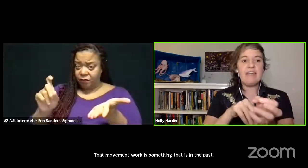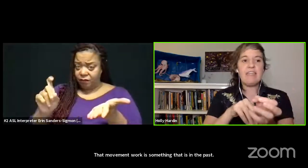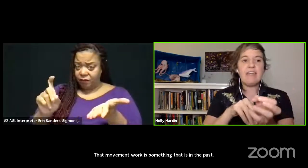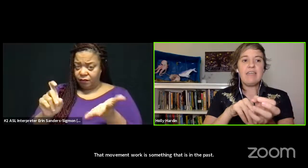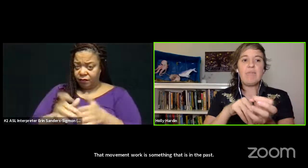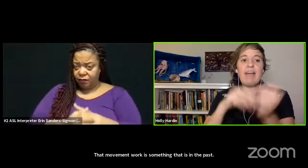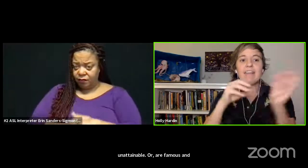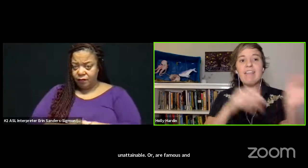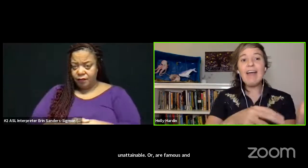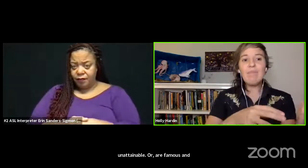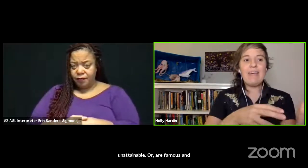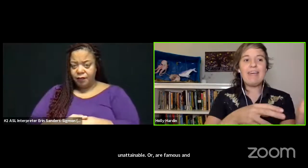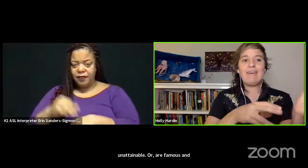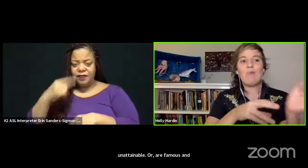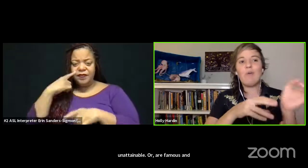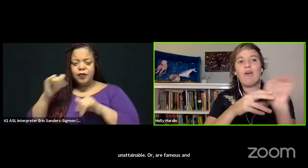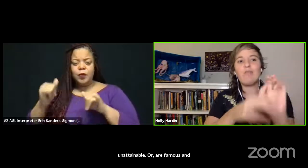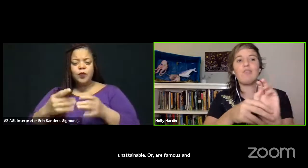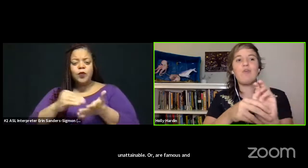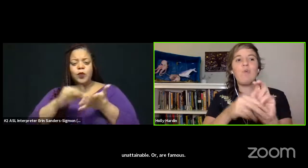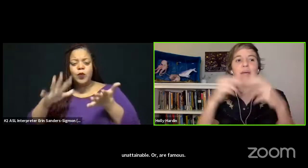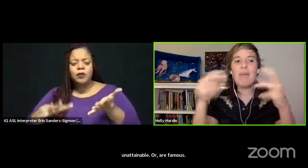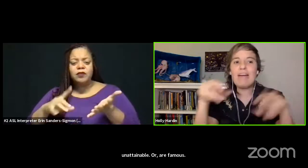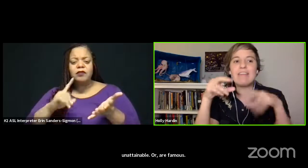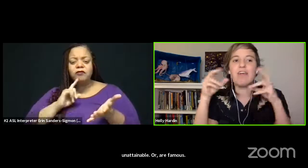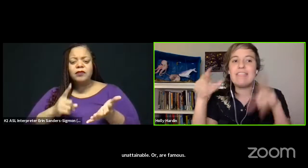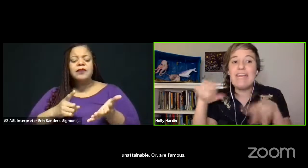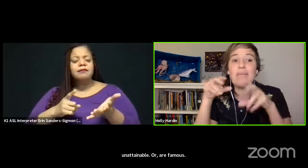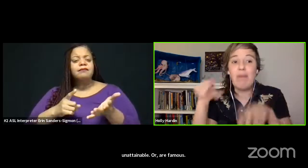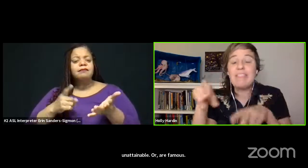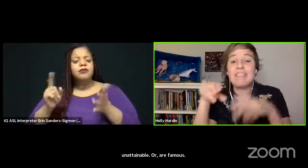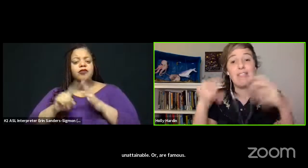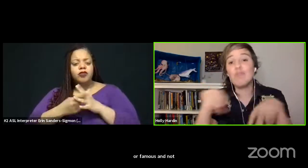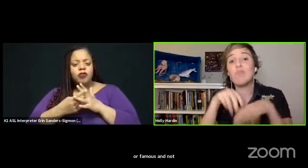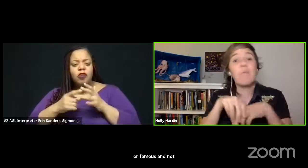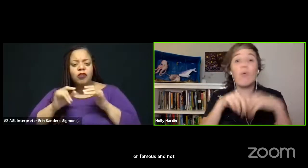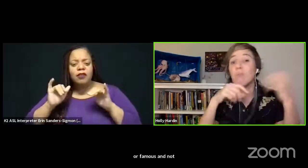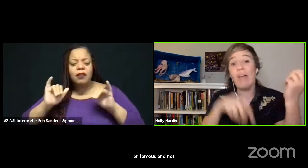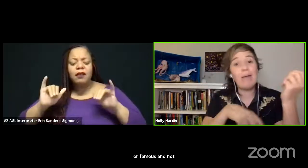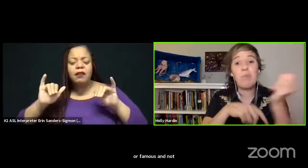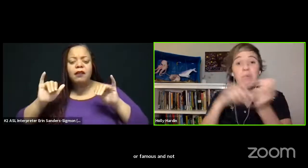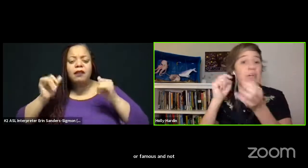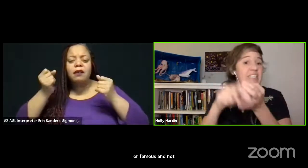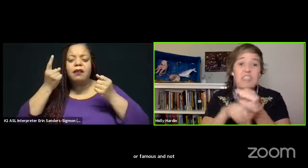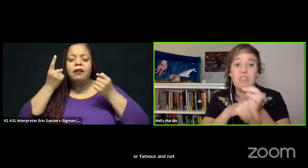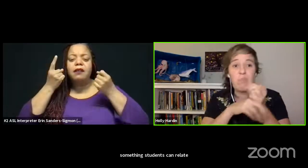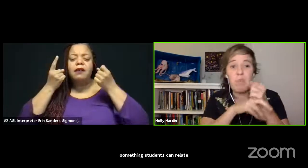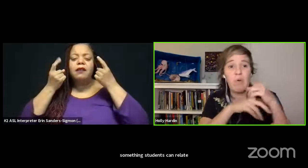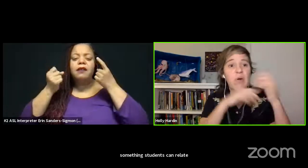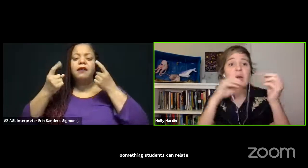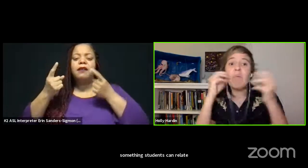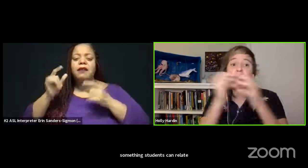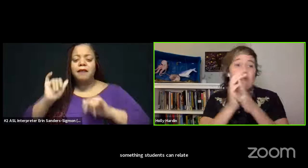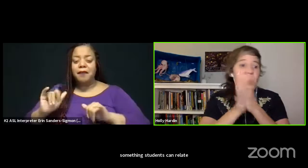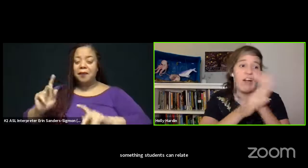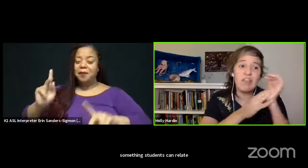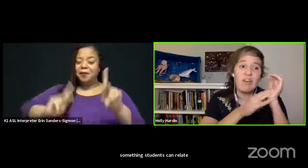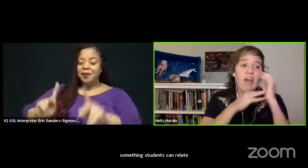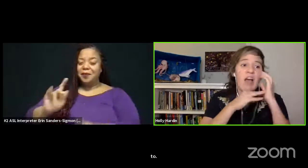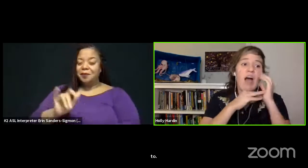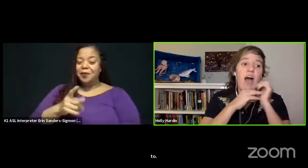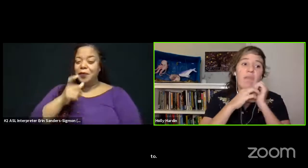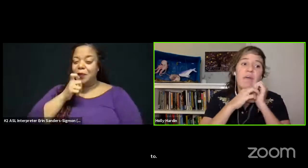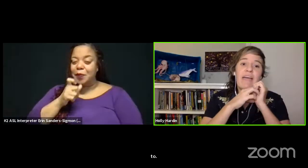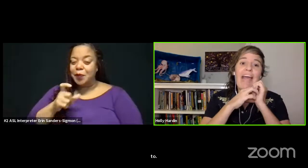affected by climate were those who were impacted on a daily basis. And those people were Black people, Indigenous people, people of